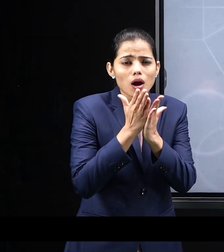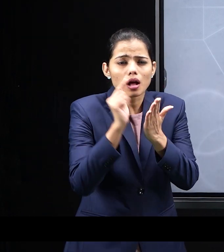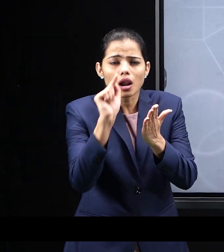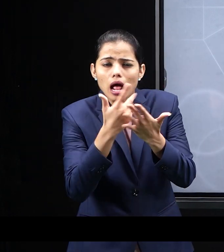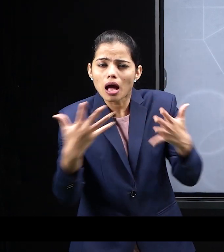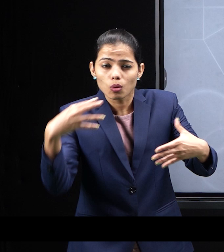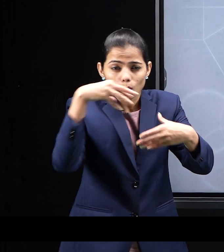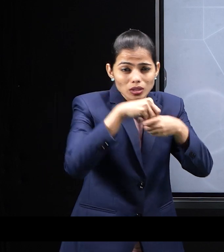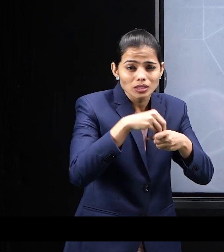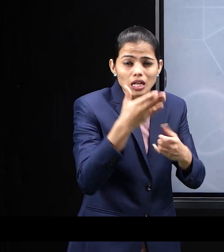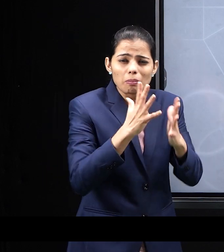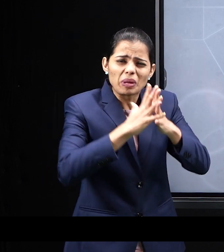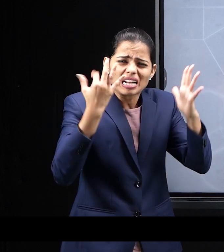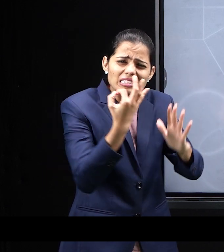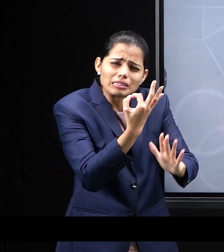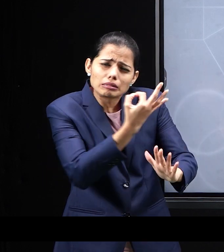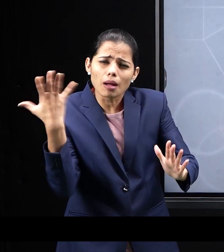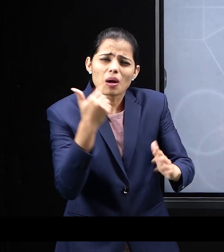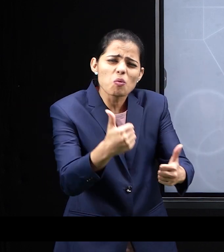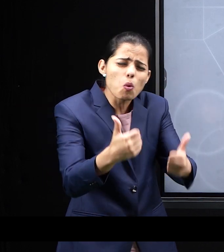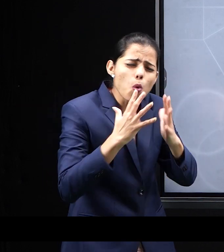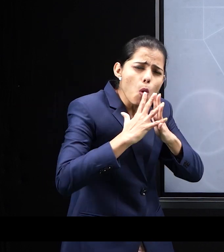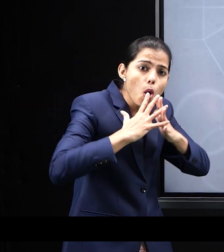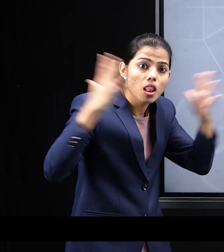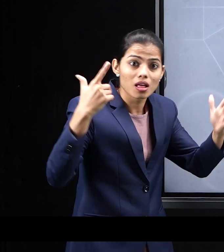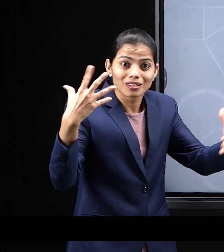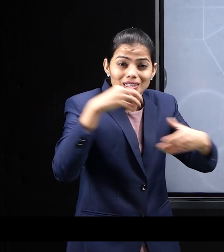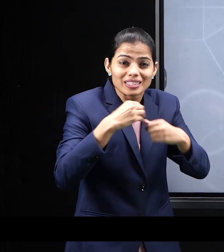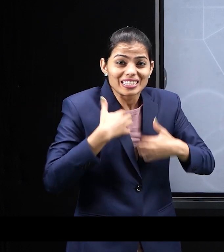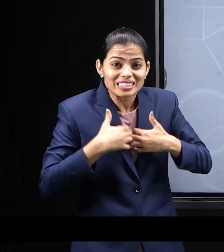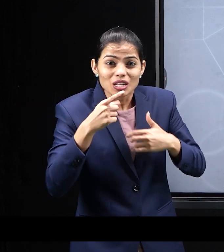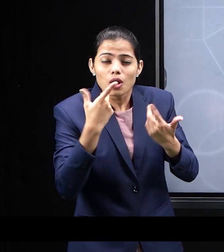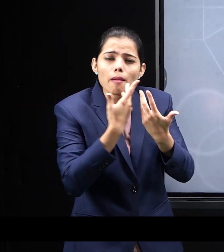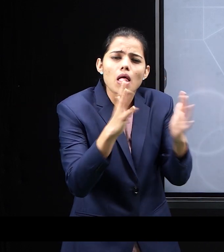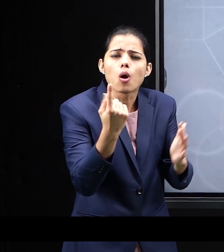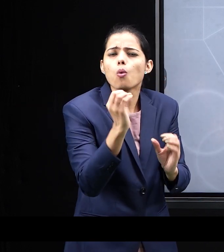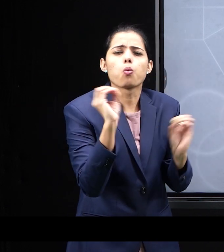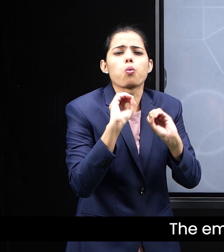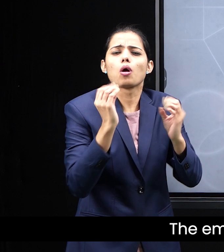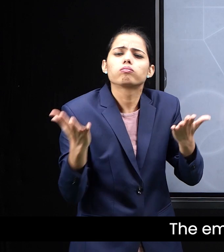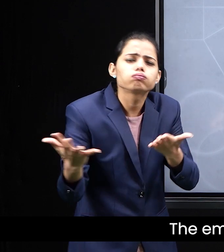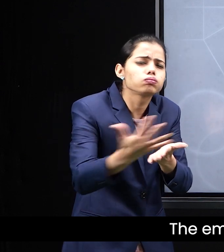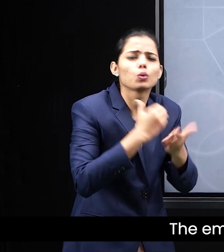Types of sets. There is a very special set of great interest, the empty